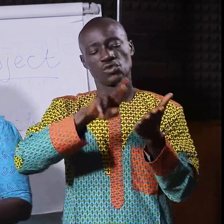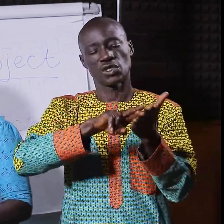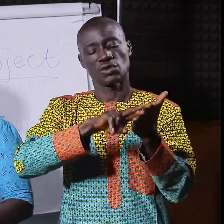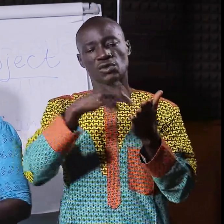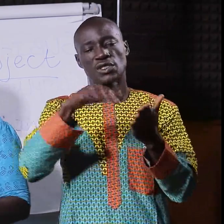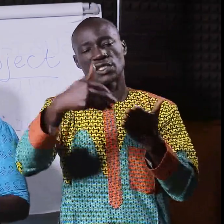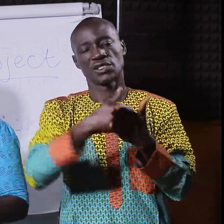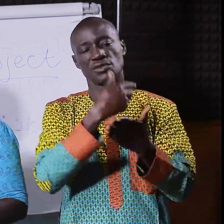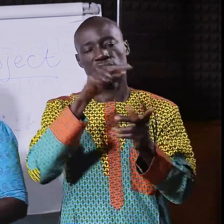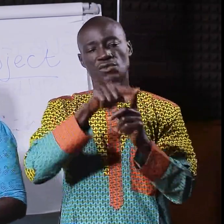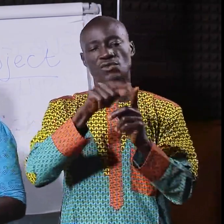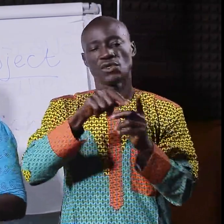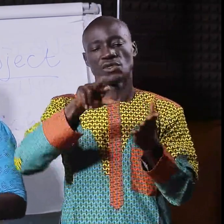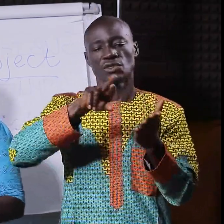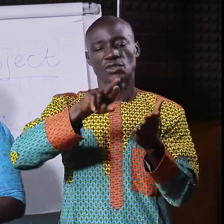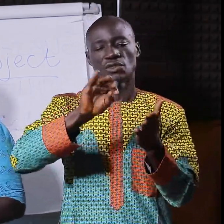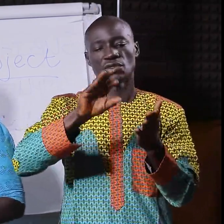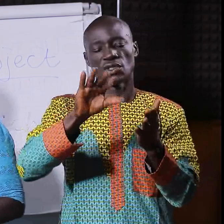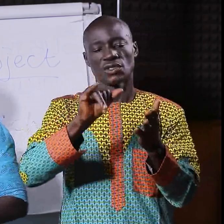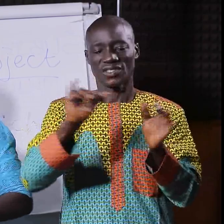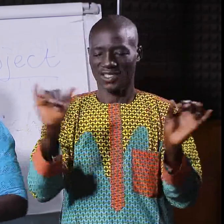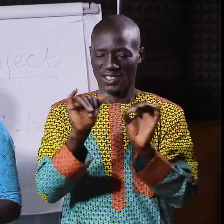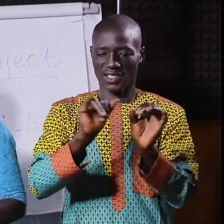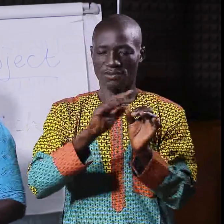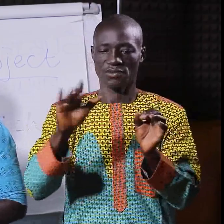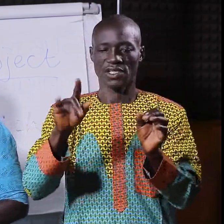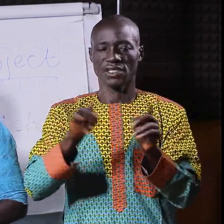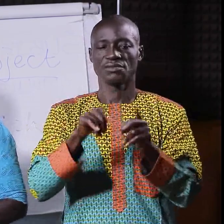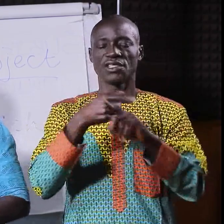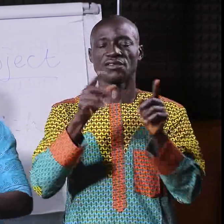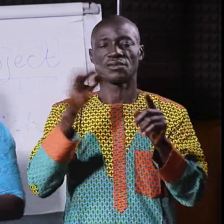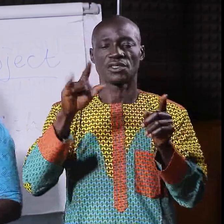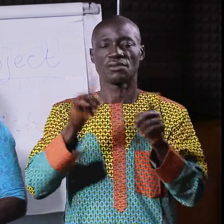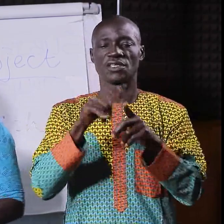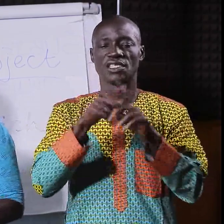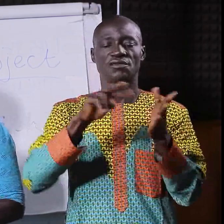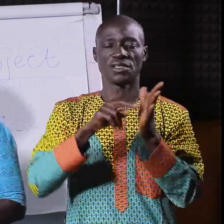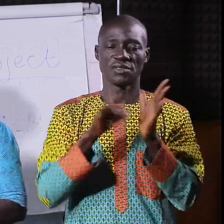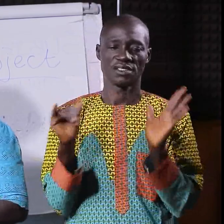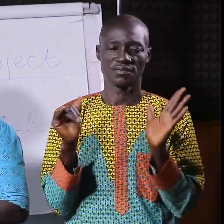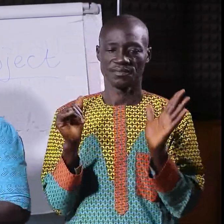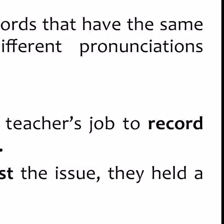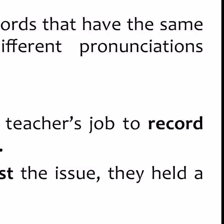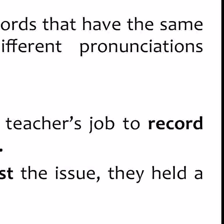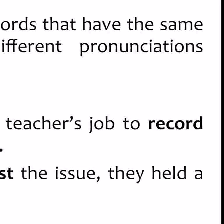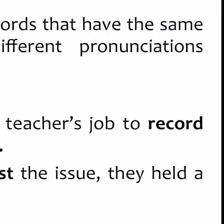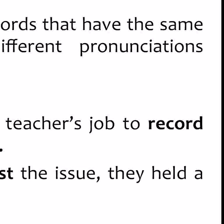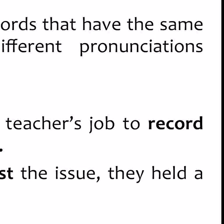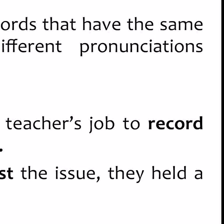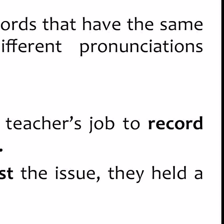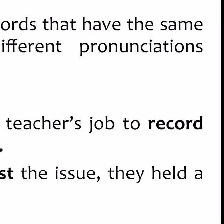the new word record. Same spelling, different pronunciation, different meaning.